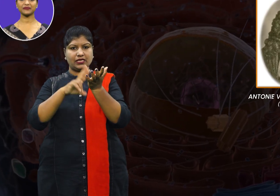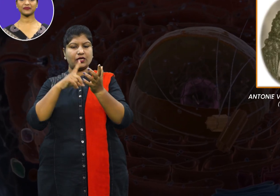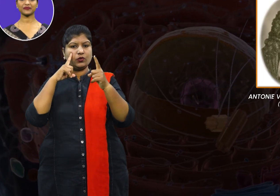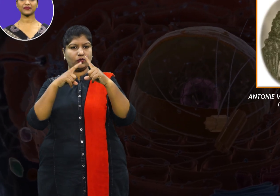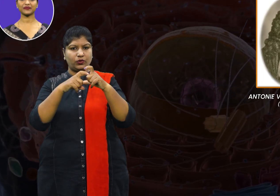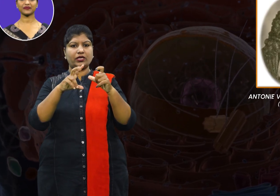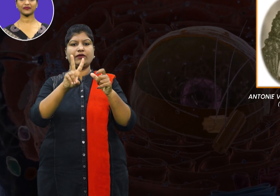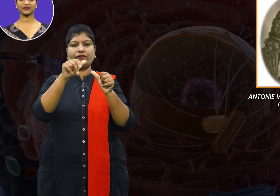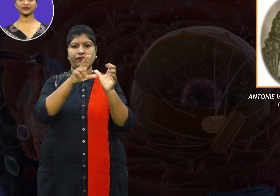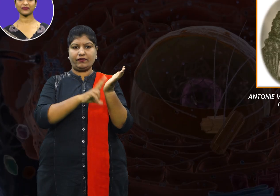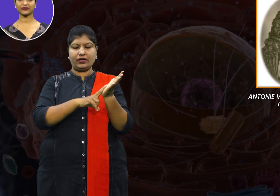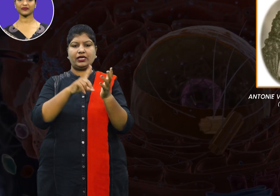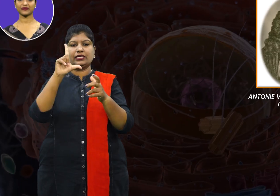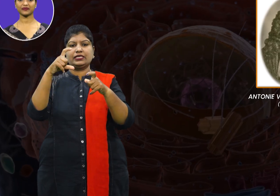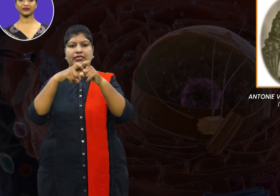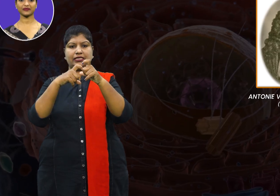Leeuwenhoek